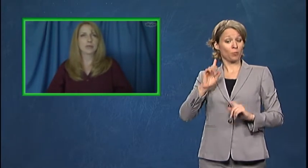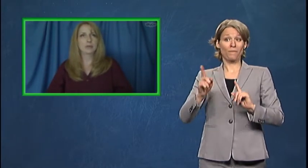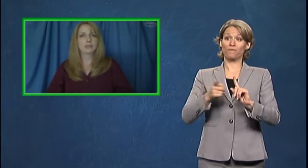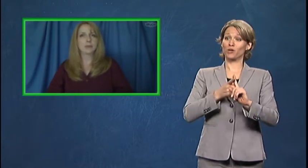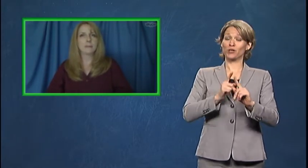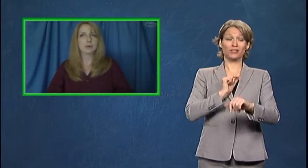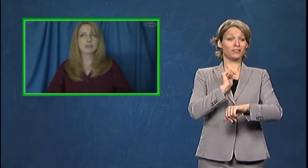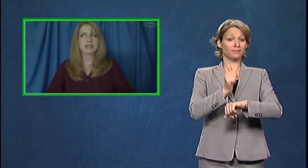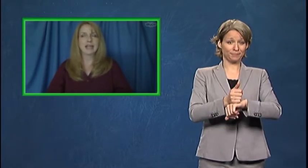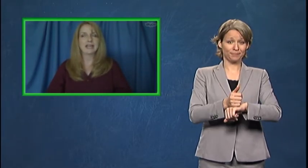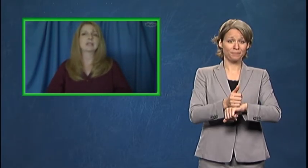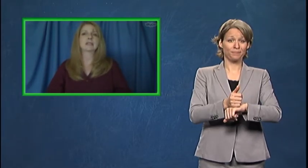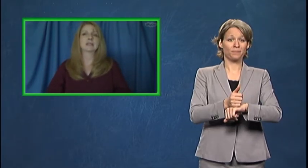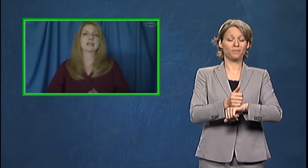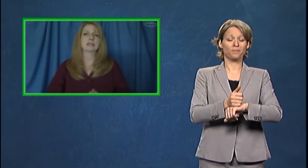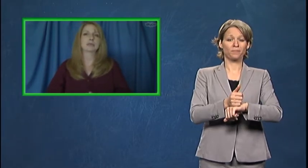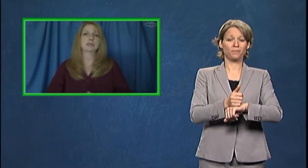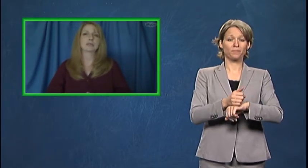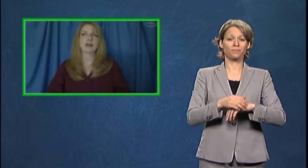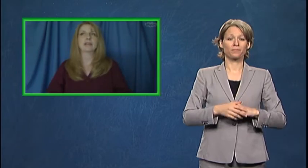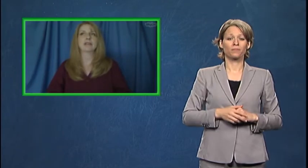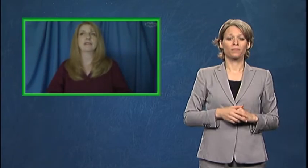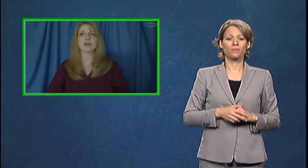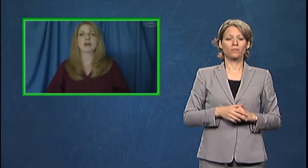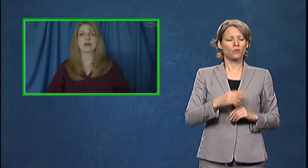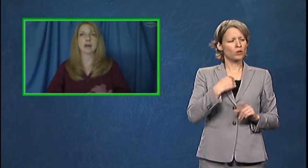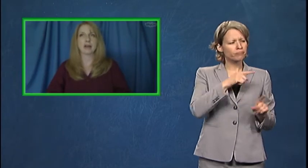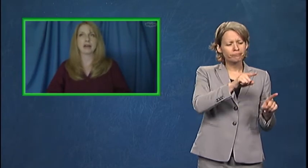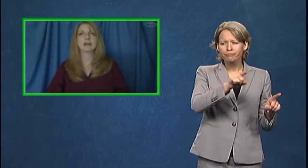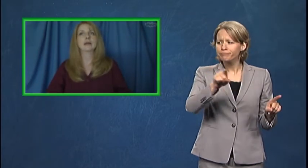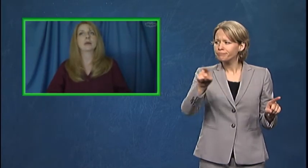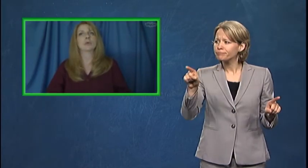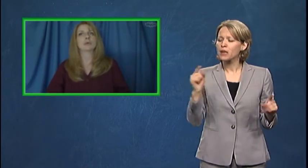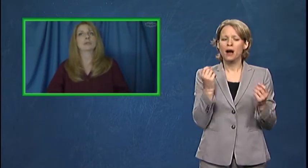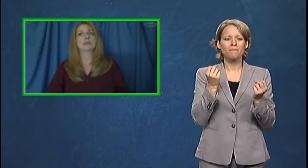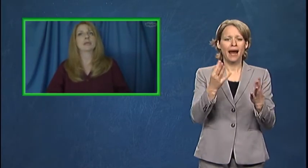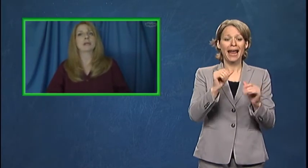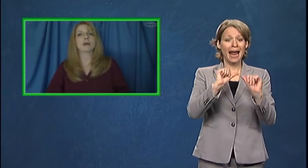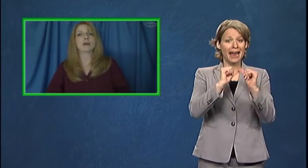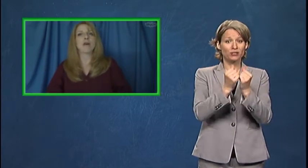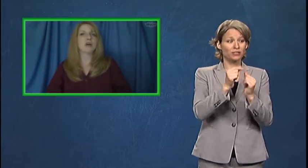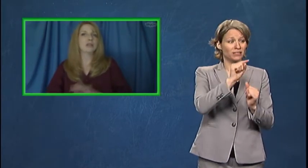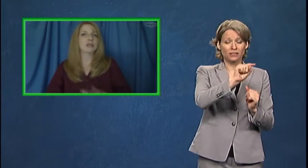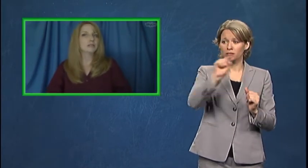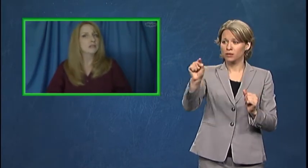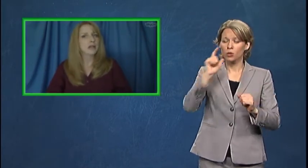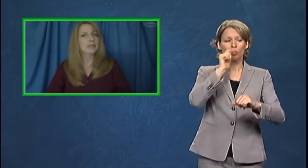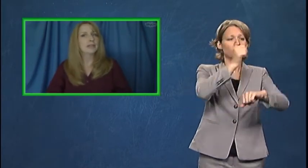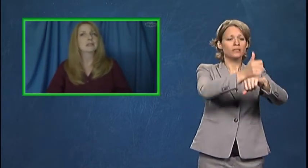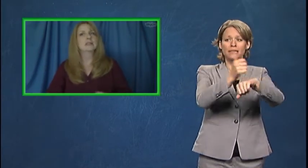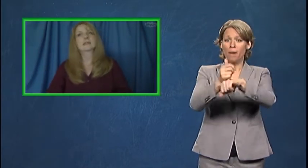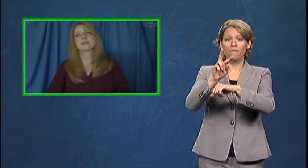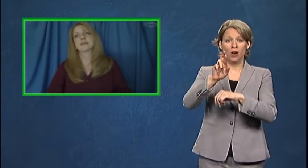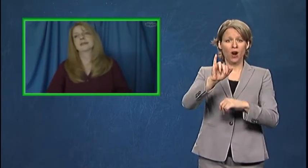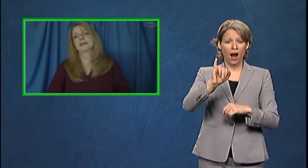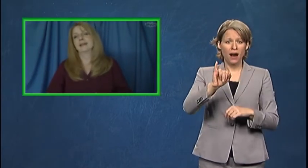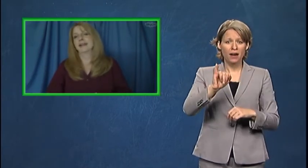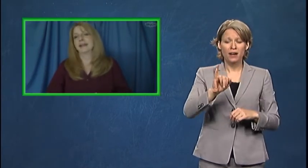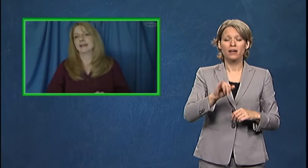we noticed that most of the agencies that were providing VRI were doing it on a call-in type